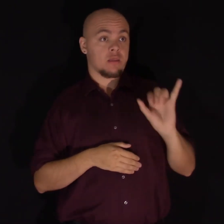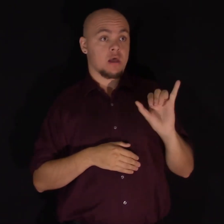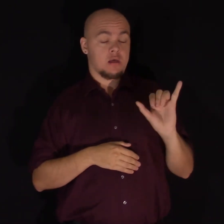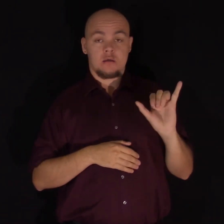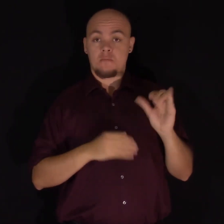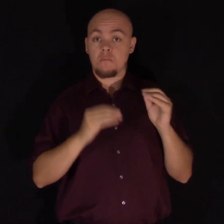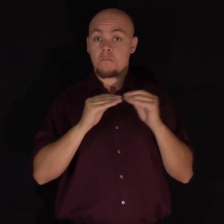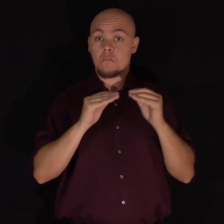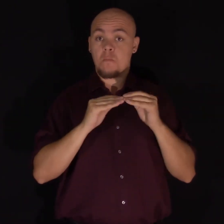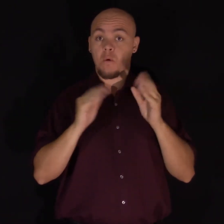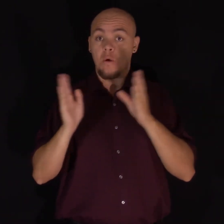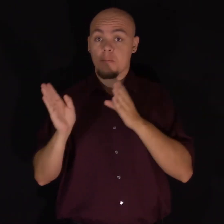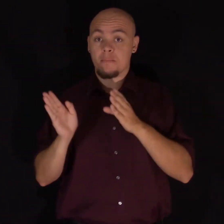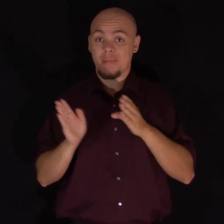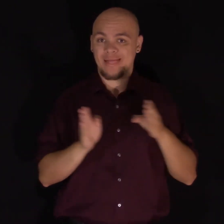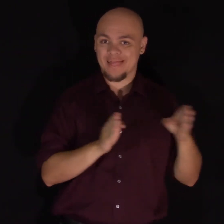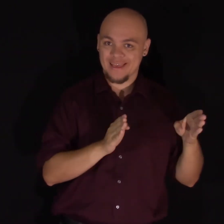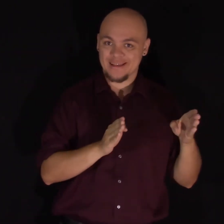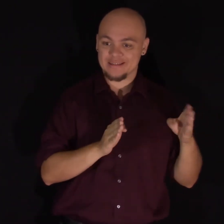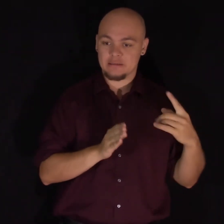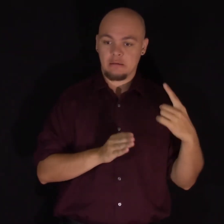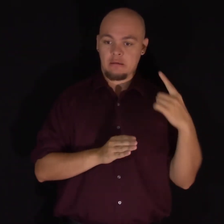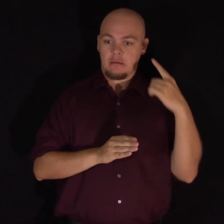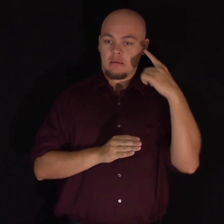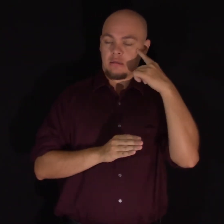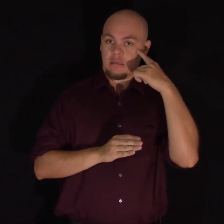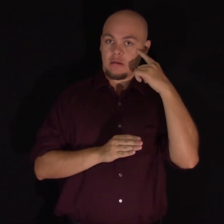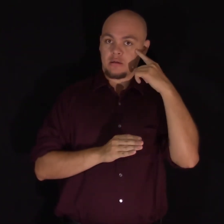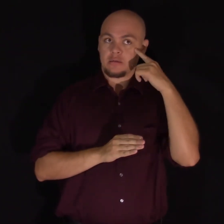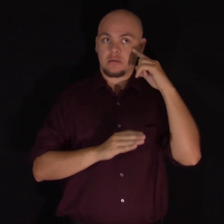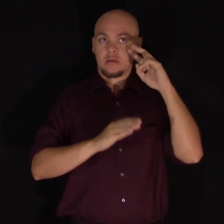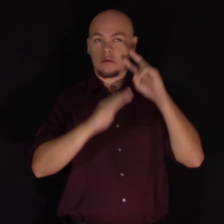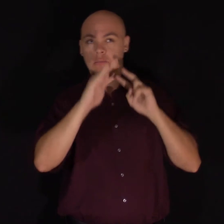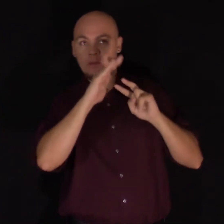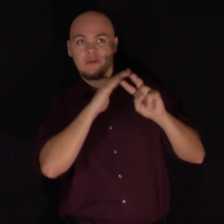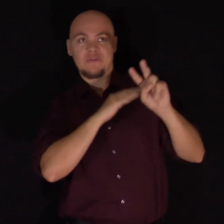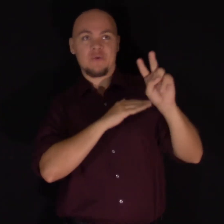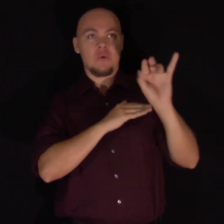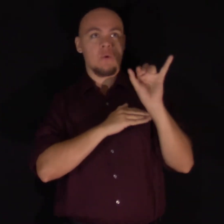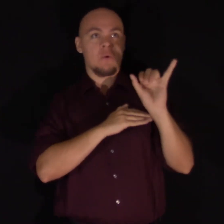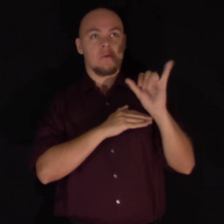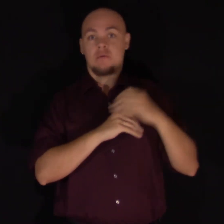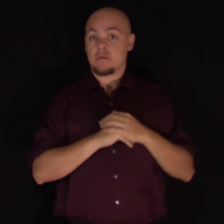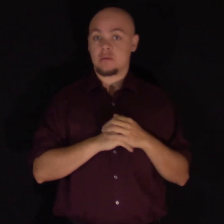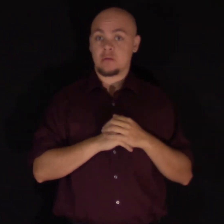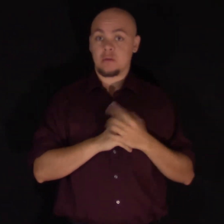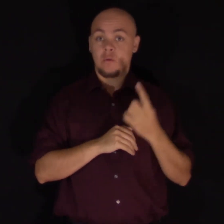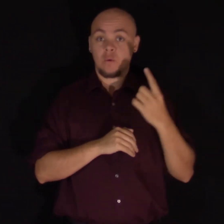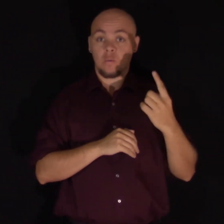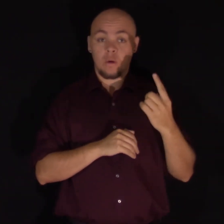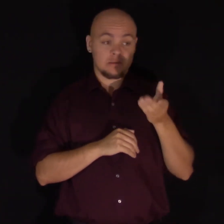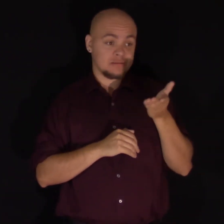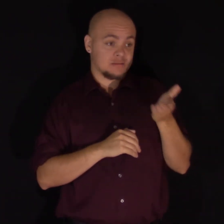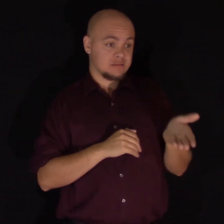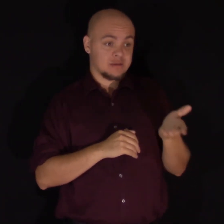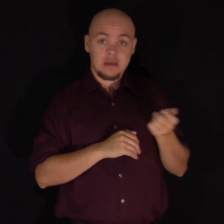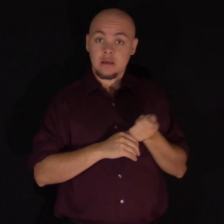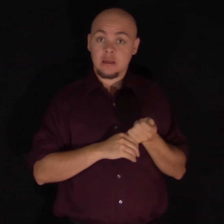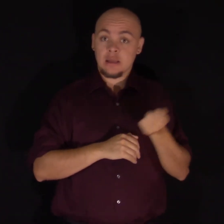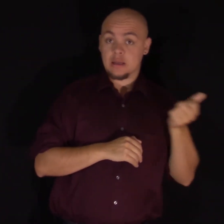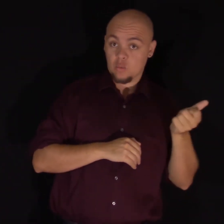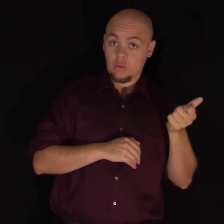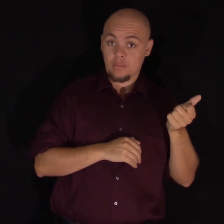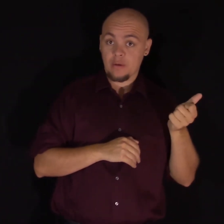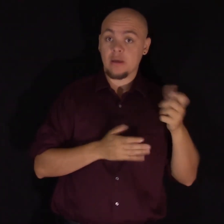more plans and thoughts about the future. Getting rid of one simple device led to